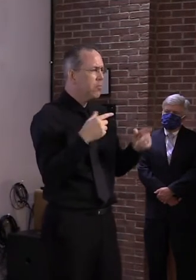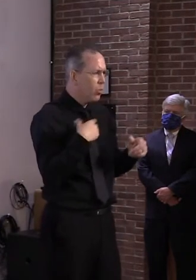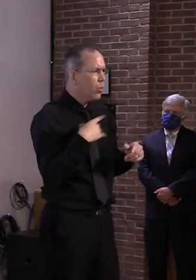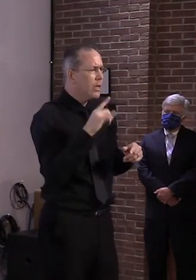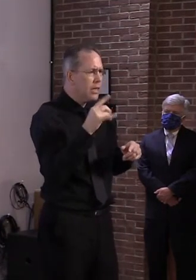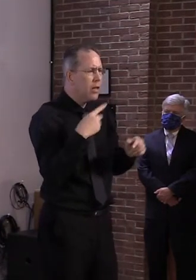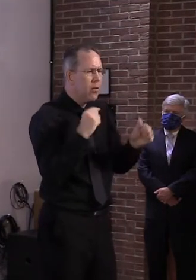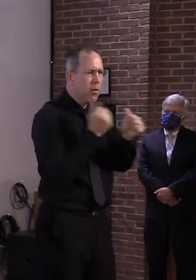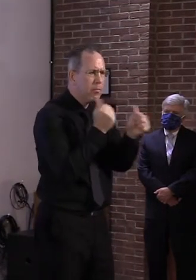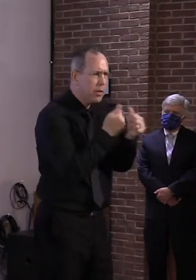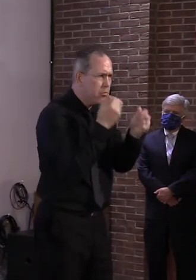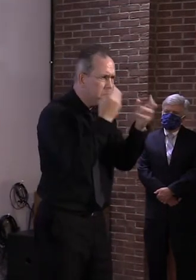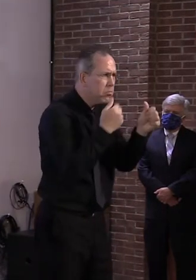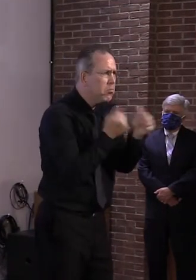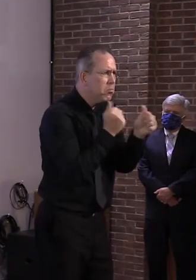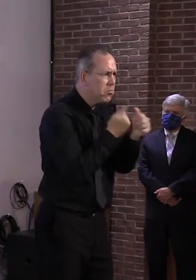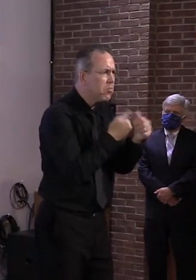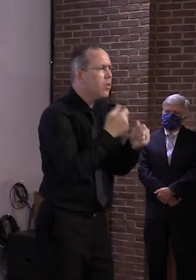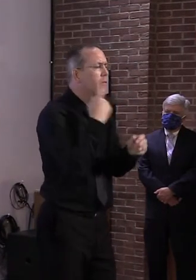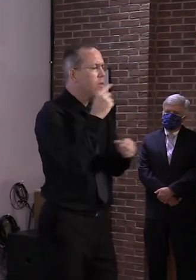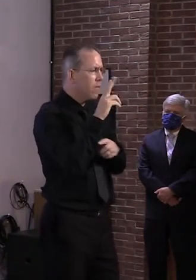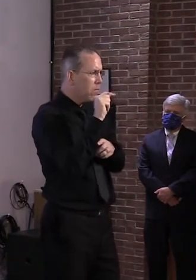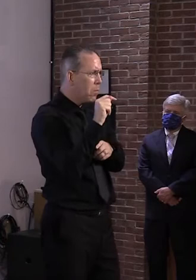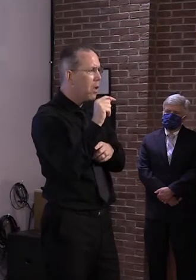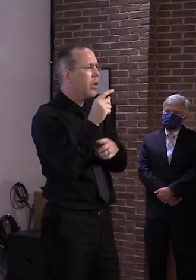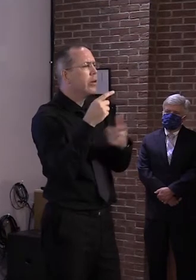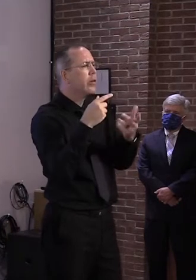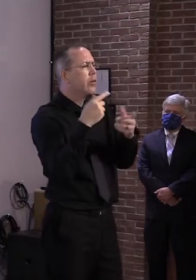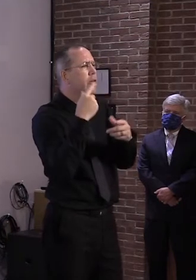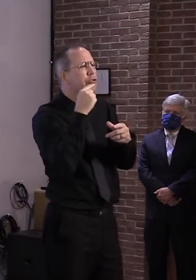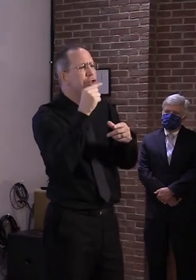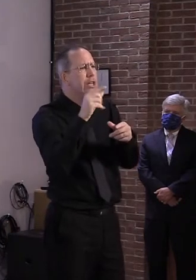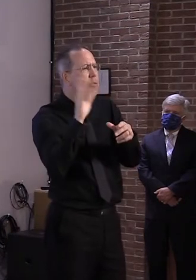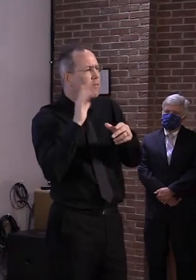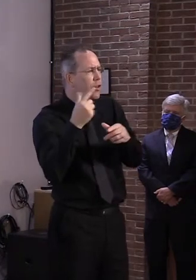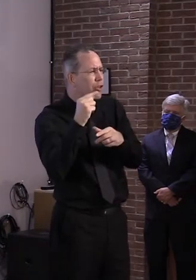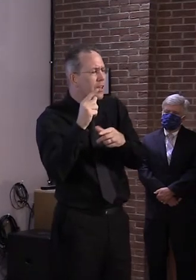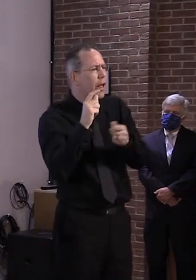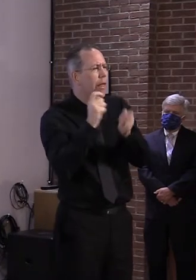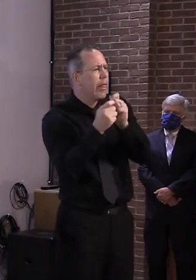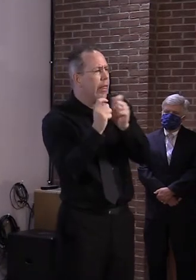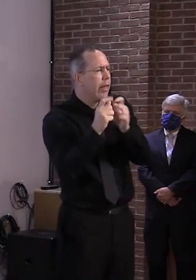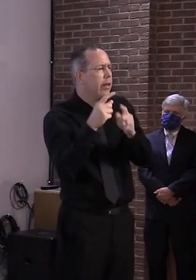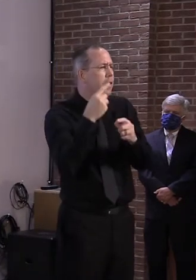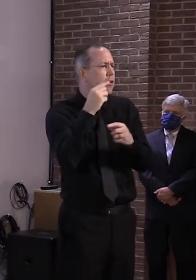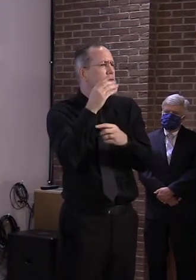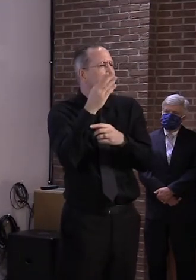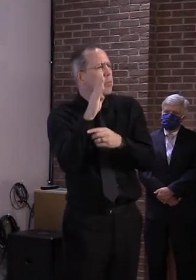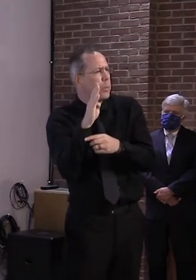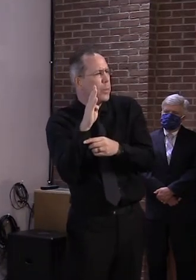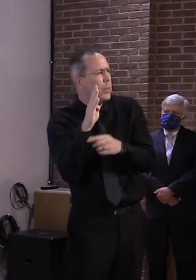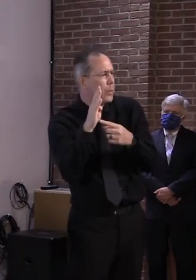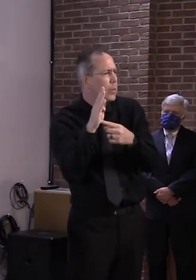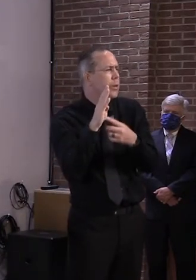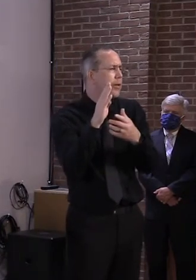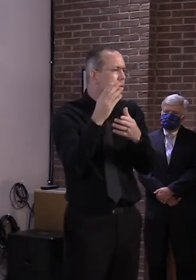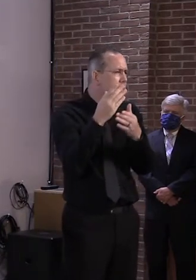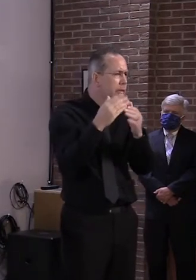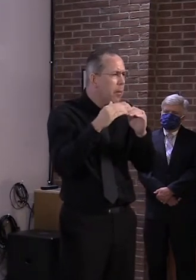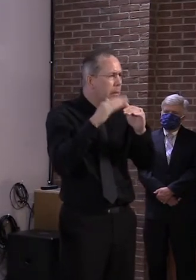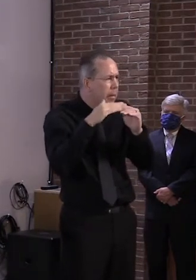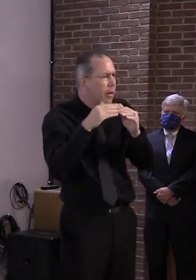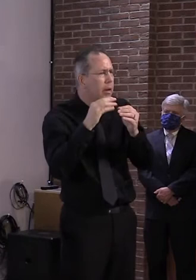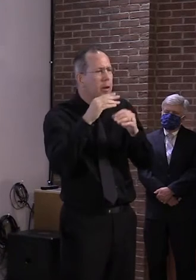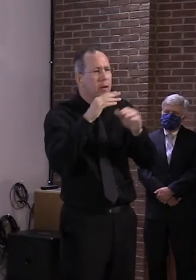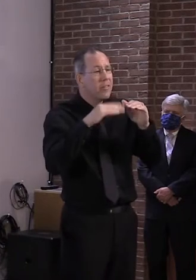terms of under 400, 400 to 800, and over 800, just for clarity and information so people can see that. But the travel policy